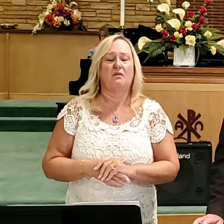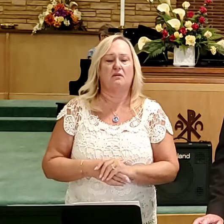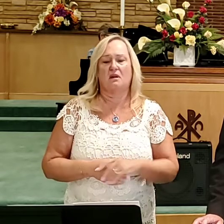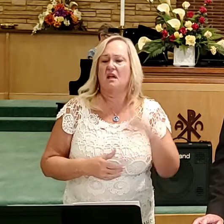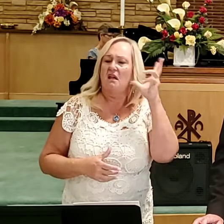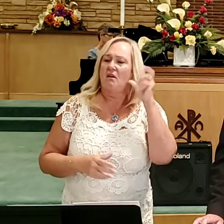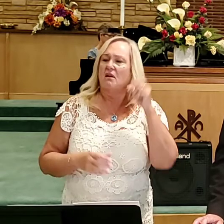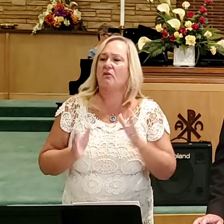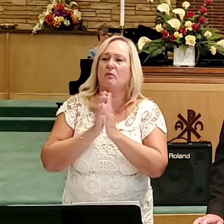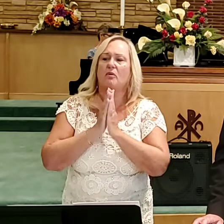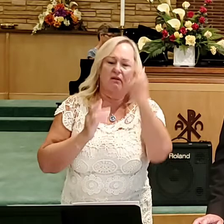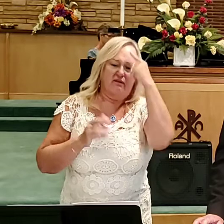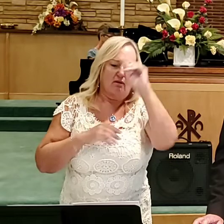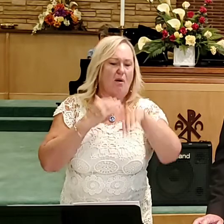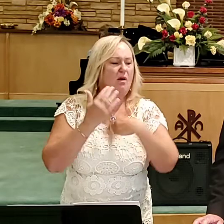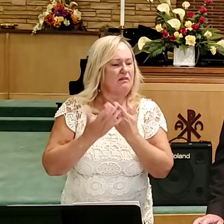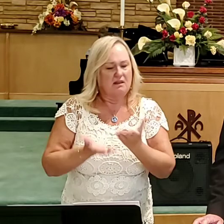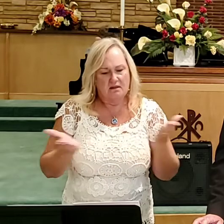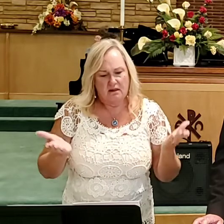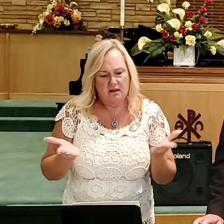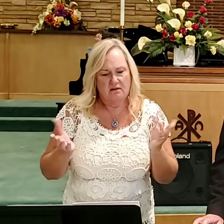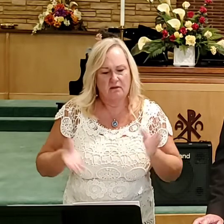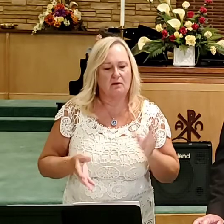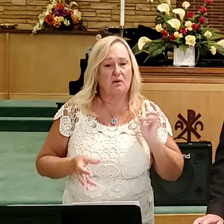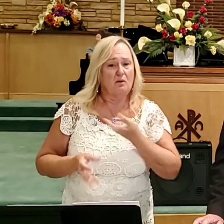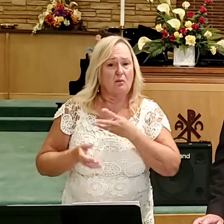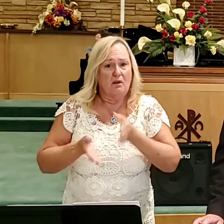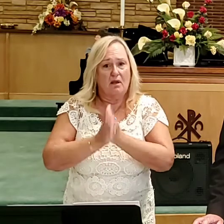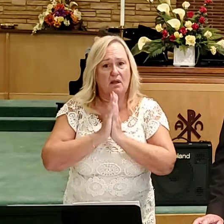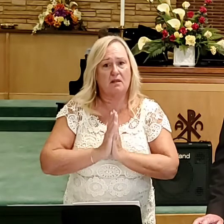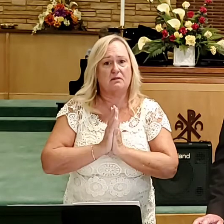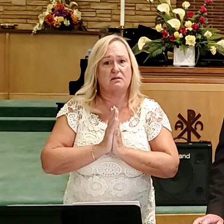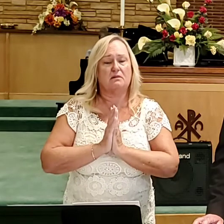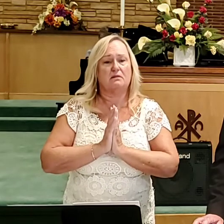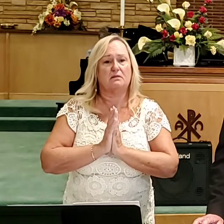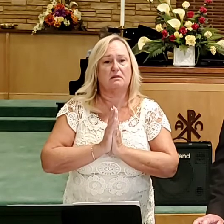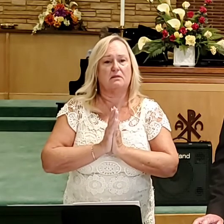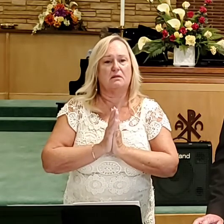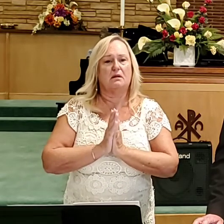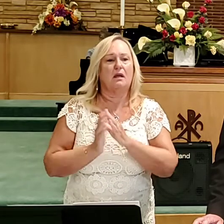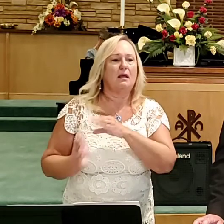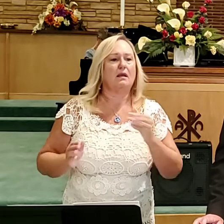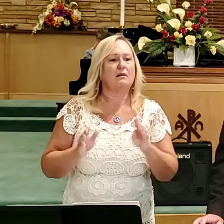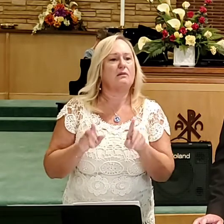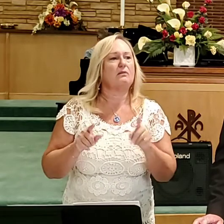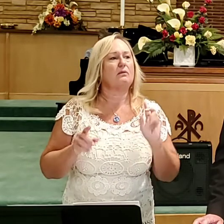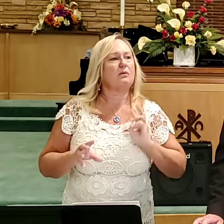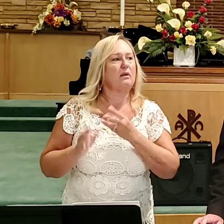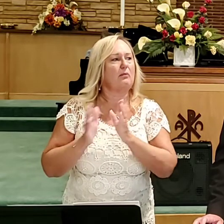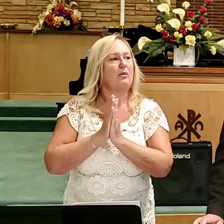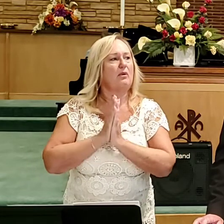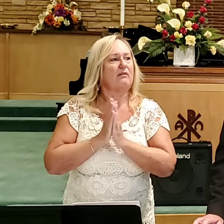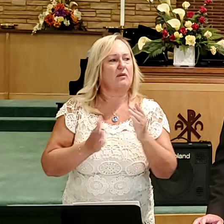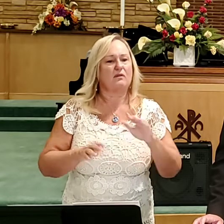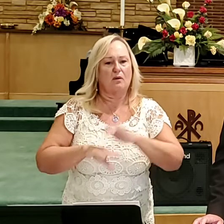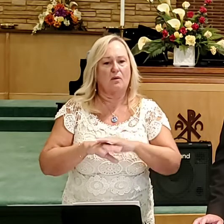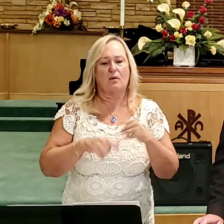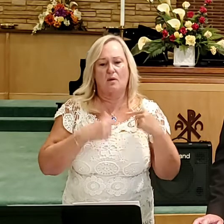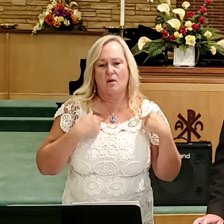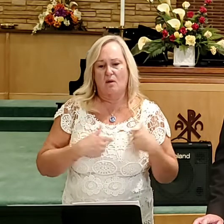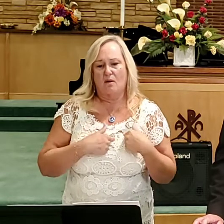Hear us as we pray for all of these things, we ask. And as we pray for those on our hearts this